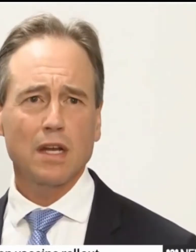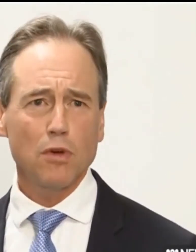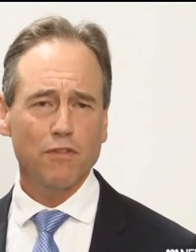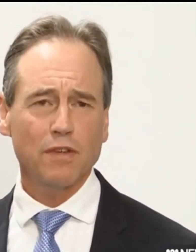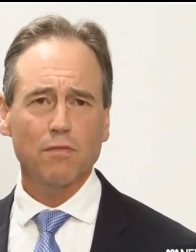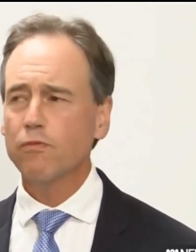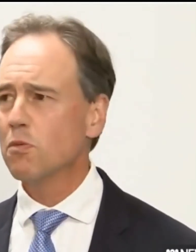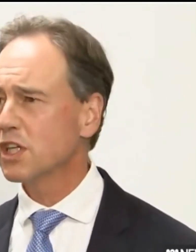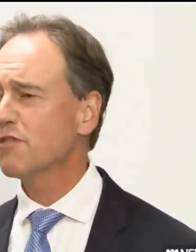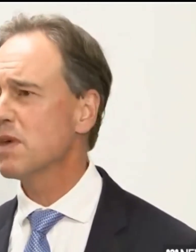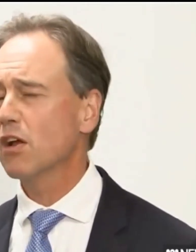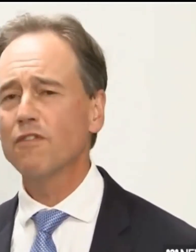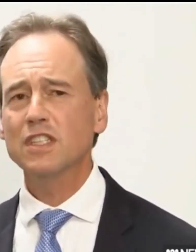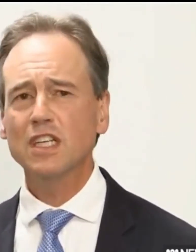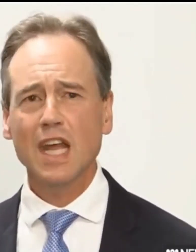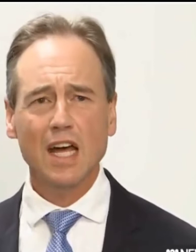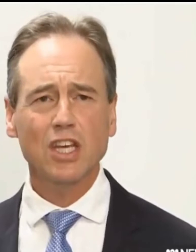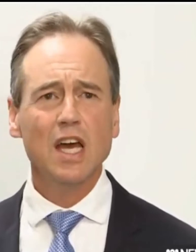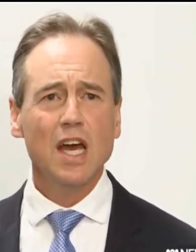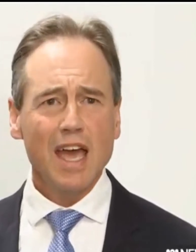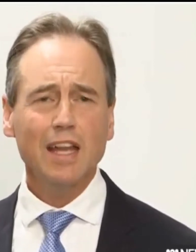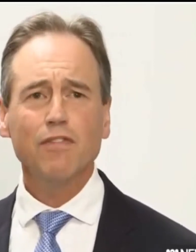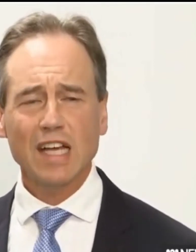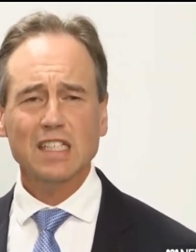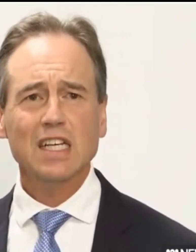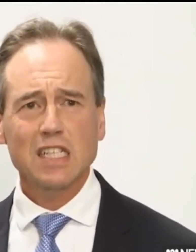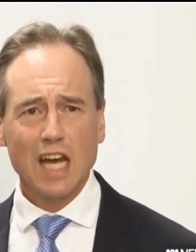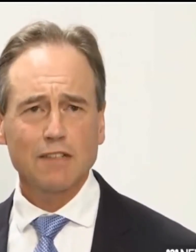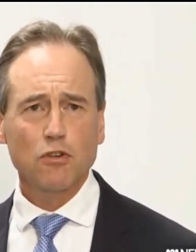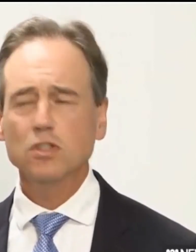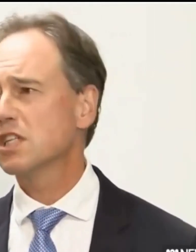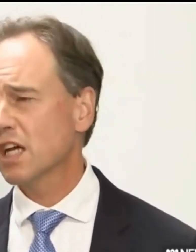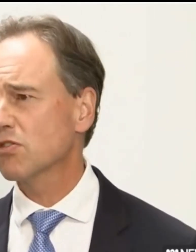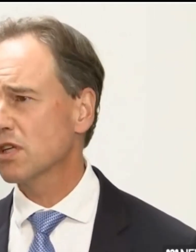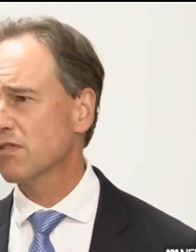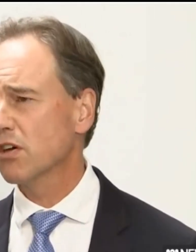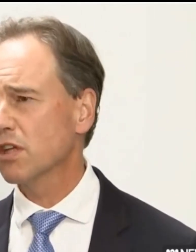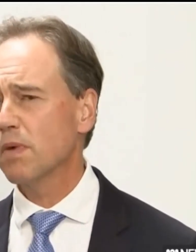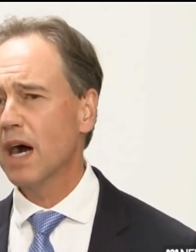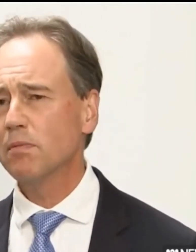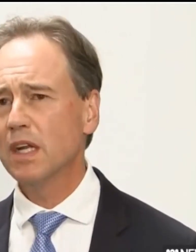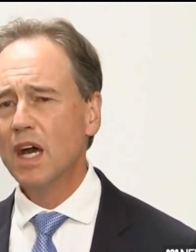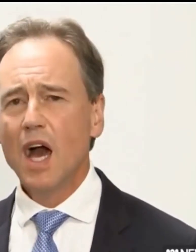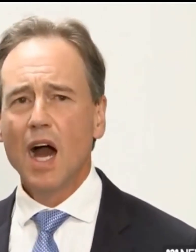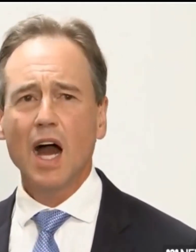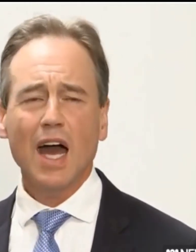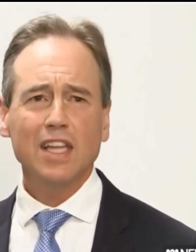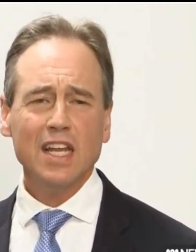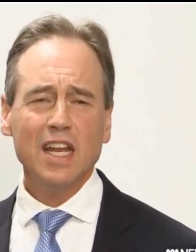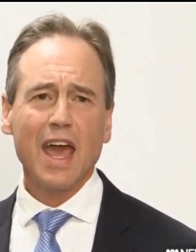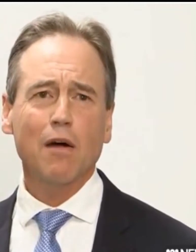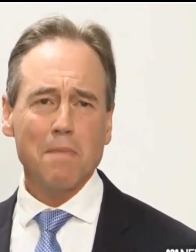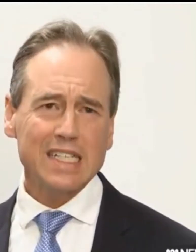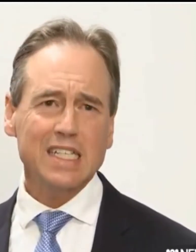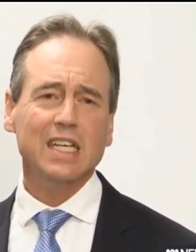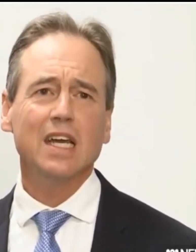Professor Brendan Murphy, former Chief Medical Officer, now the Head of the Vaccines Task Force and the Secretary of the Health Department. And